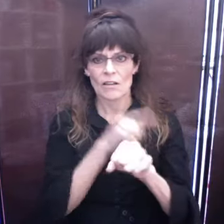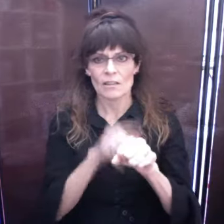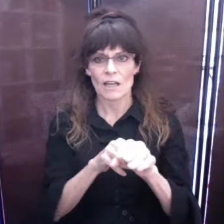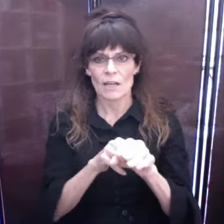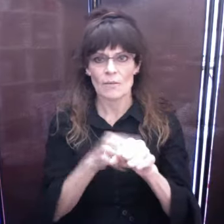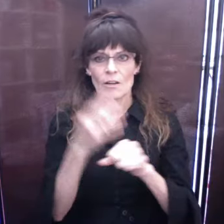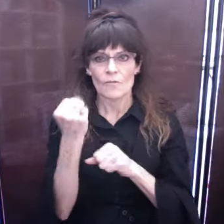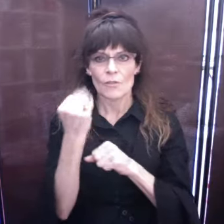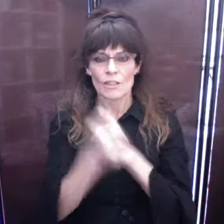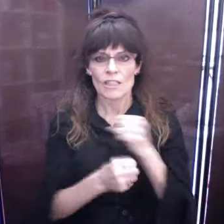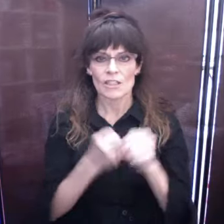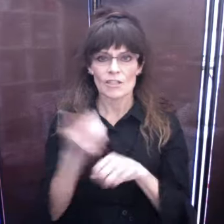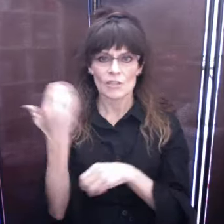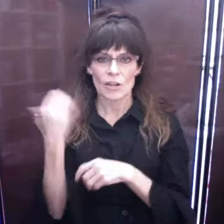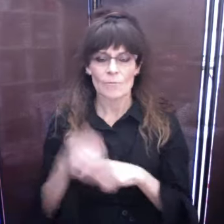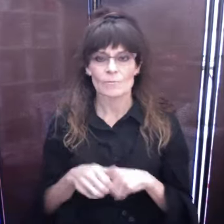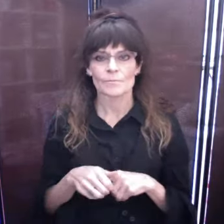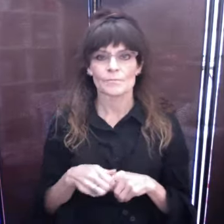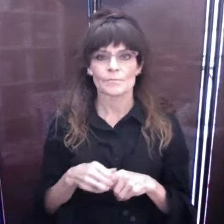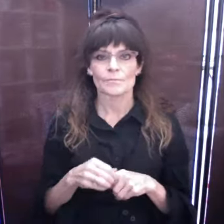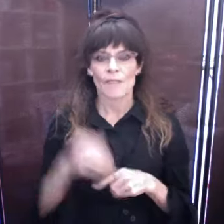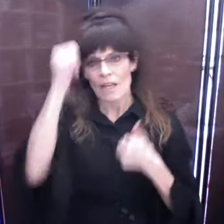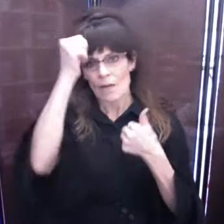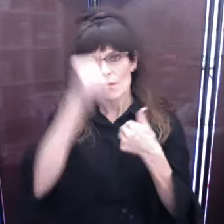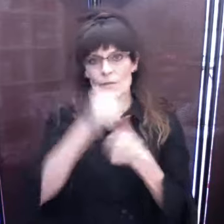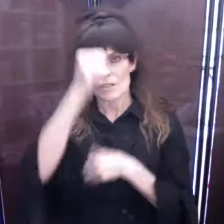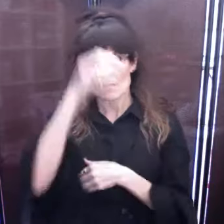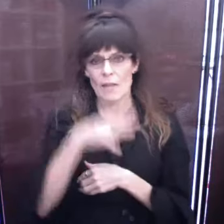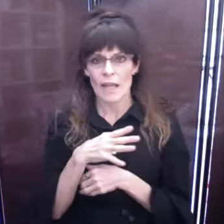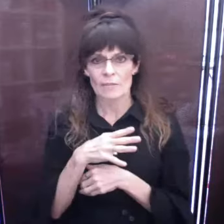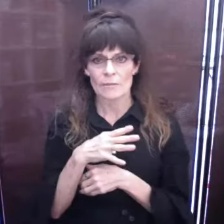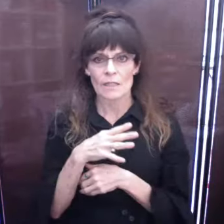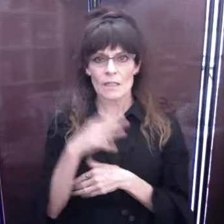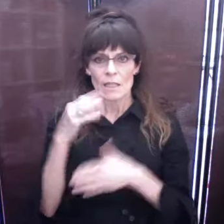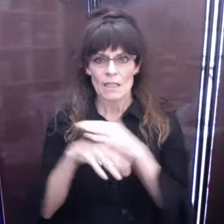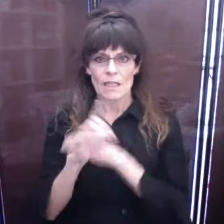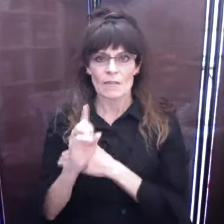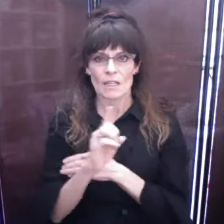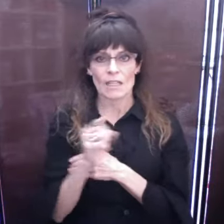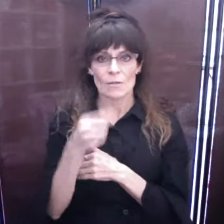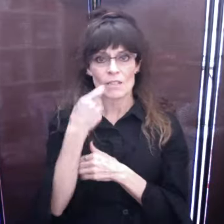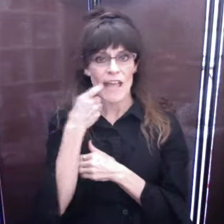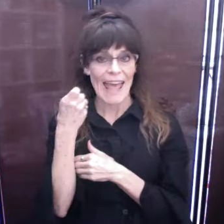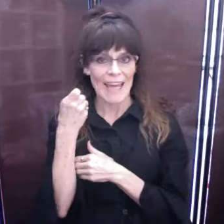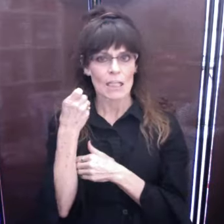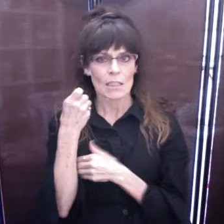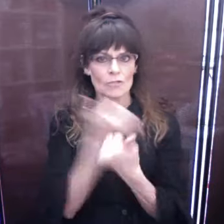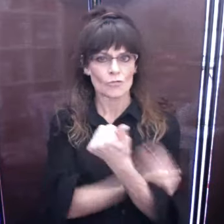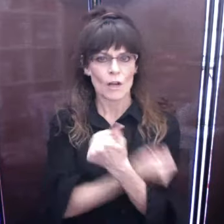ago. And I remember this guy, and he came in like he was an addict, right? But the group didn't shut him down,